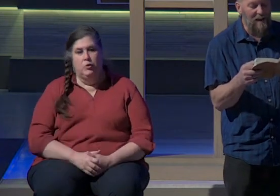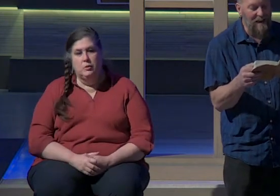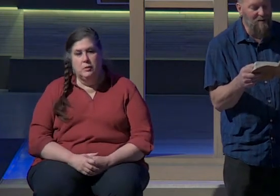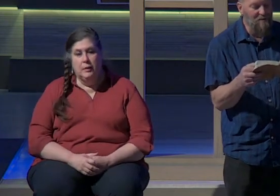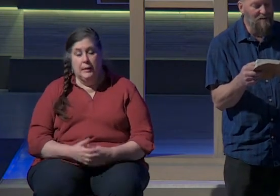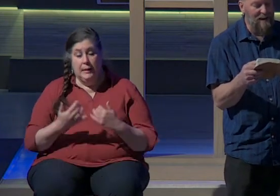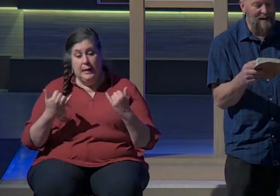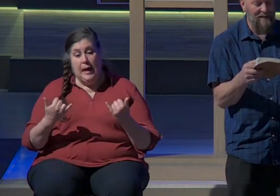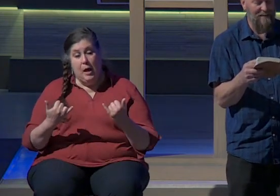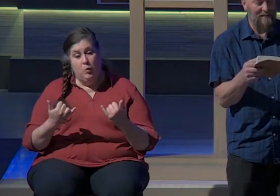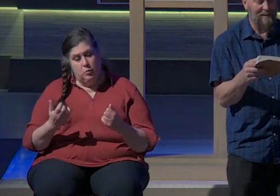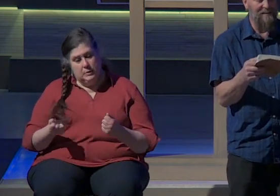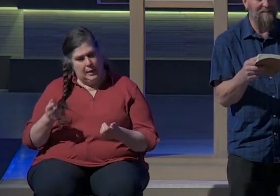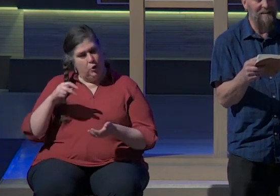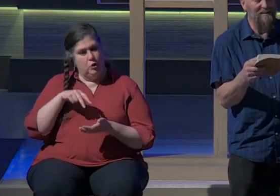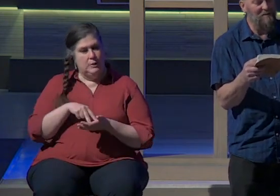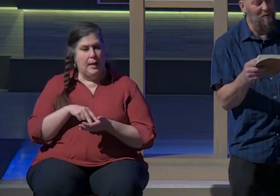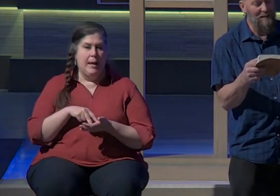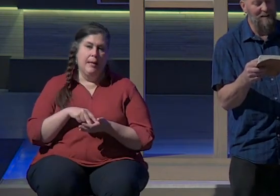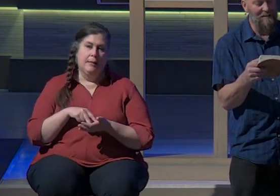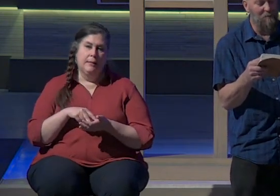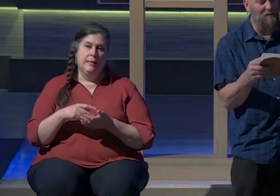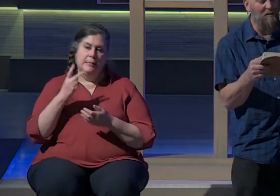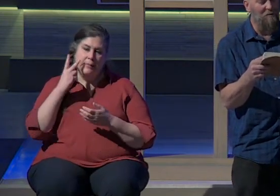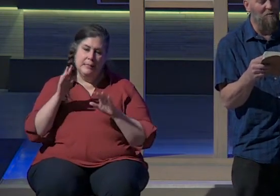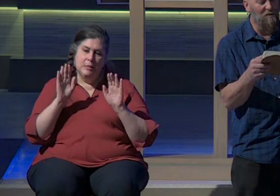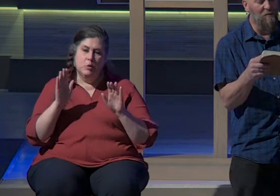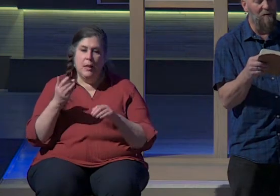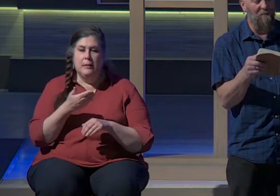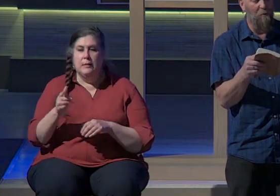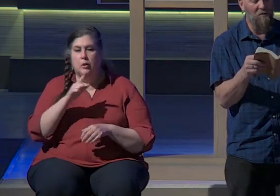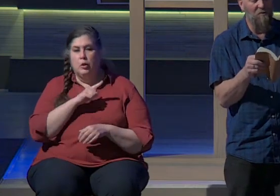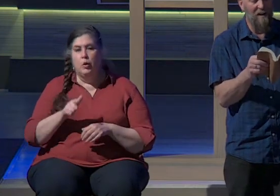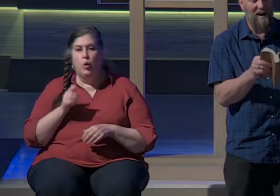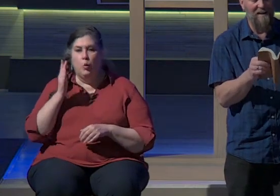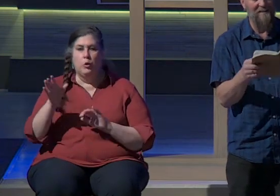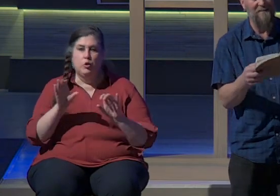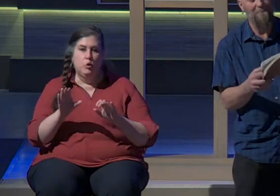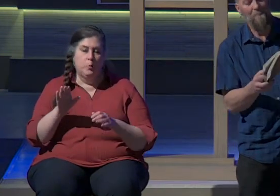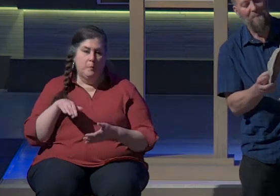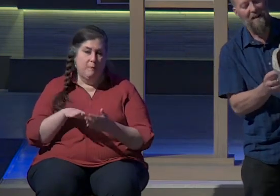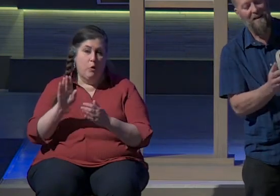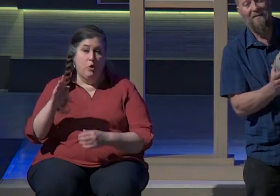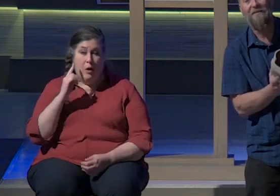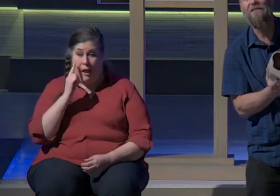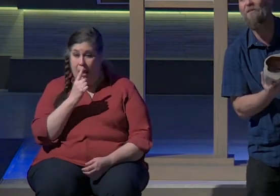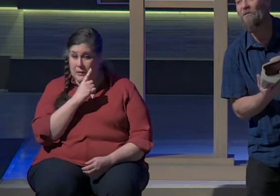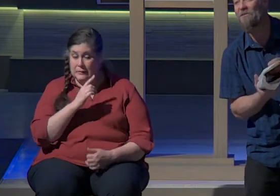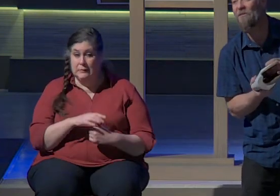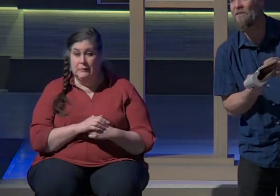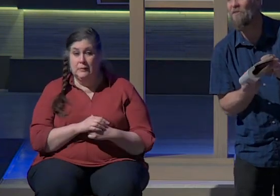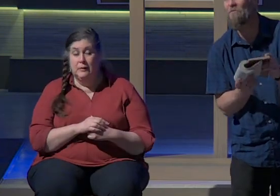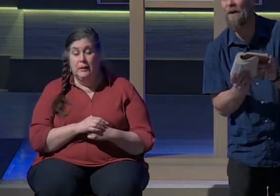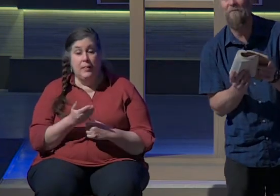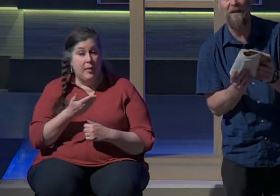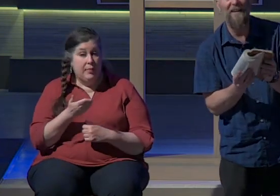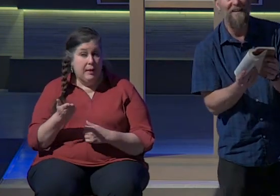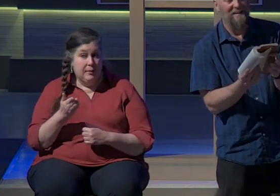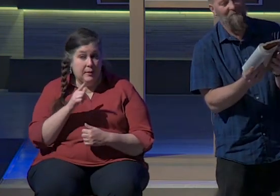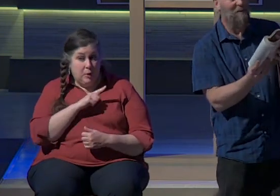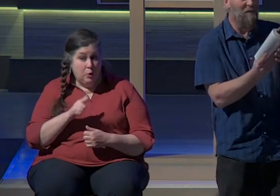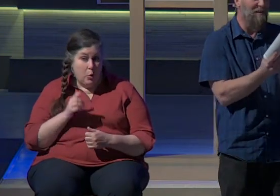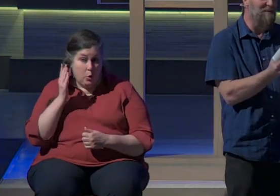now, take your stand and see this great thing which the Lord will do before your eyes. The thing the Lord is going to do, by the